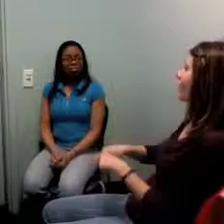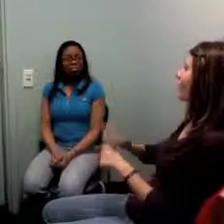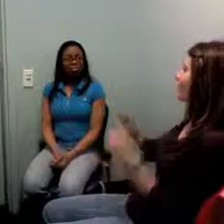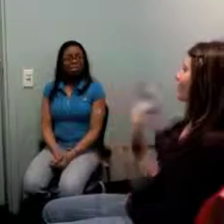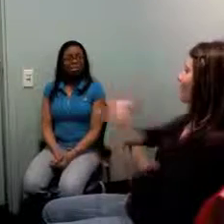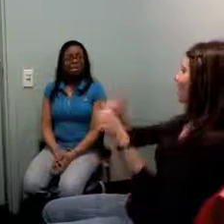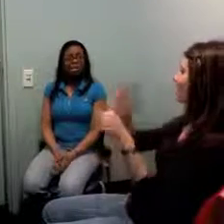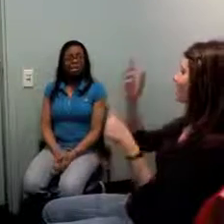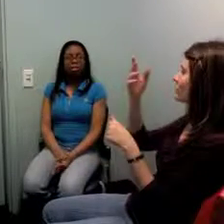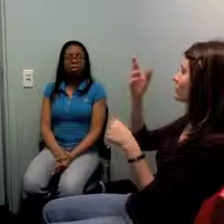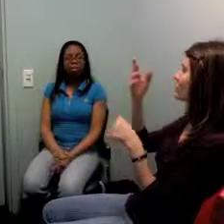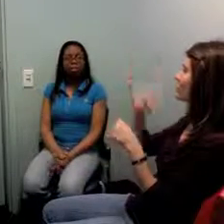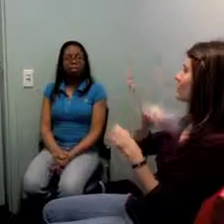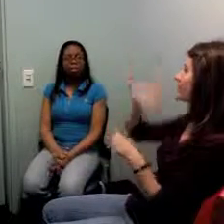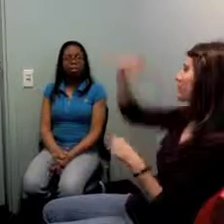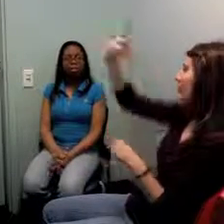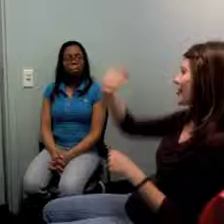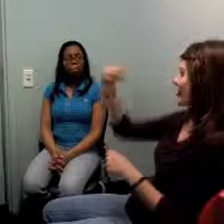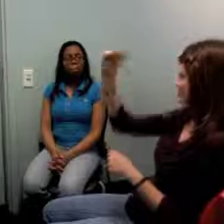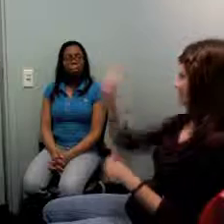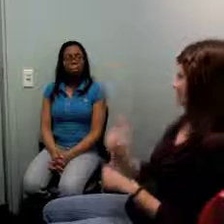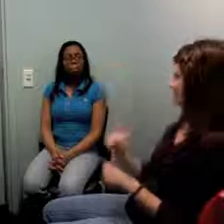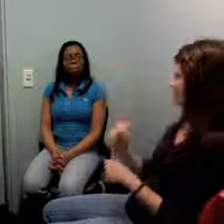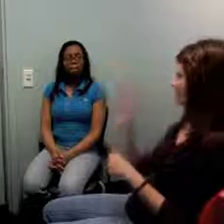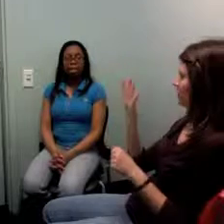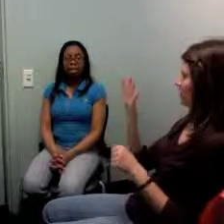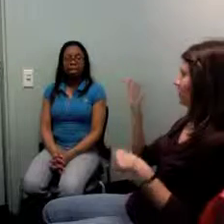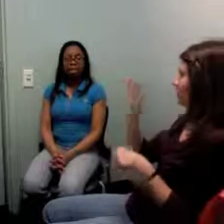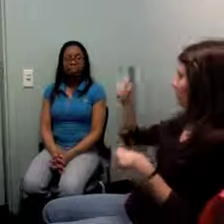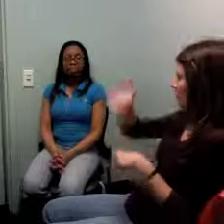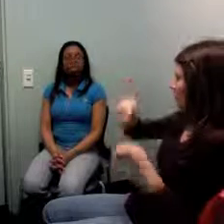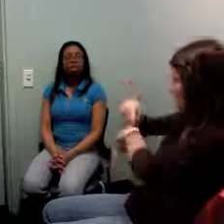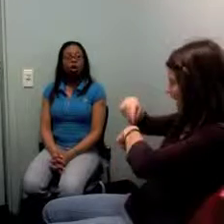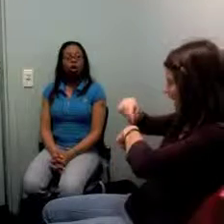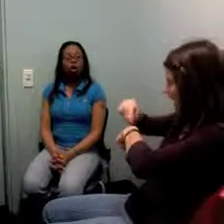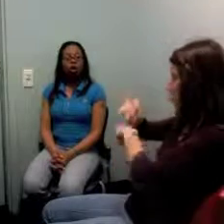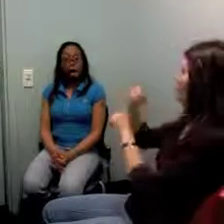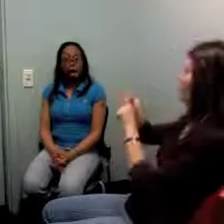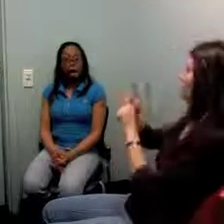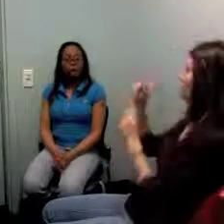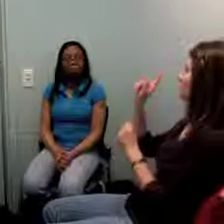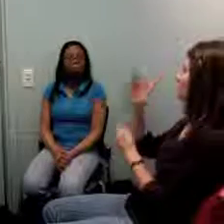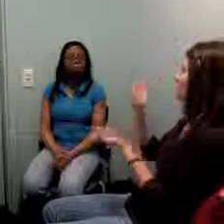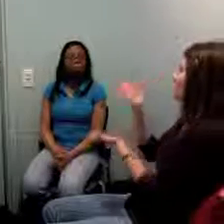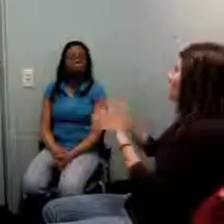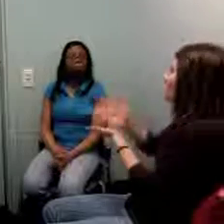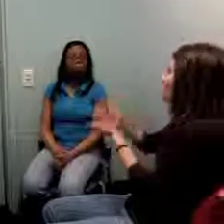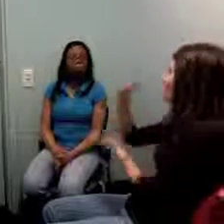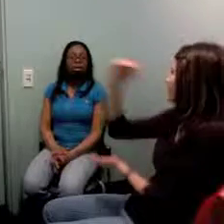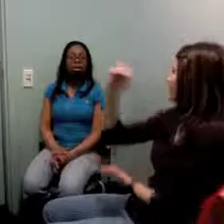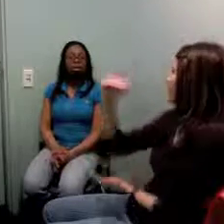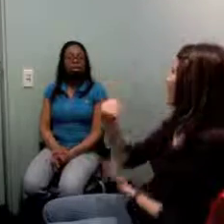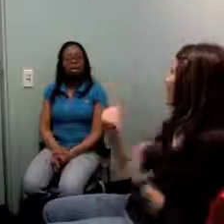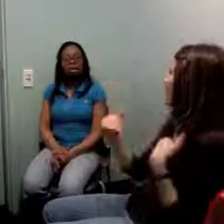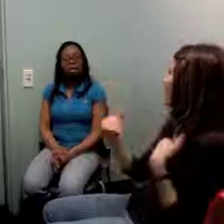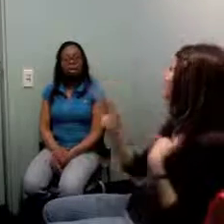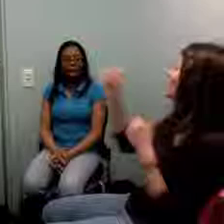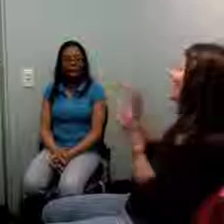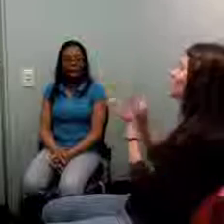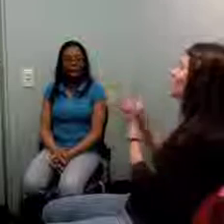They have a sign to follow, and they have a list of what time and where and what stops they have to